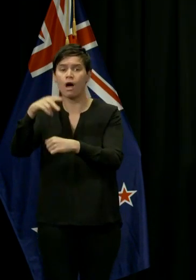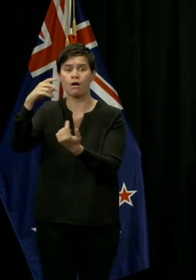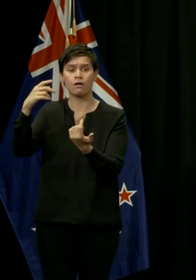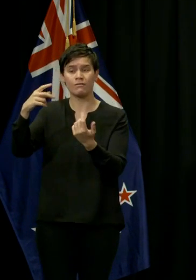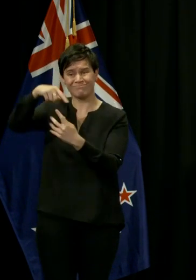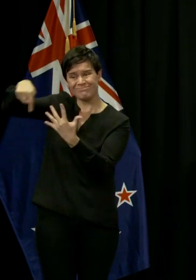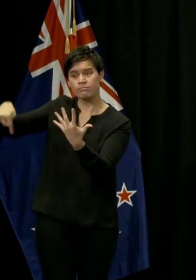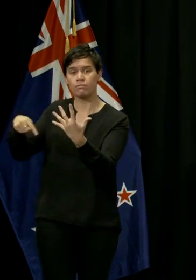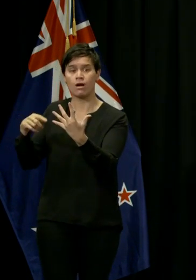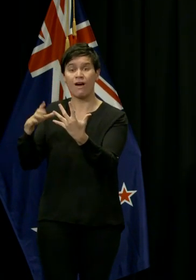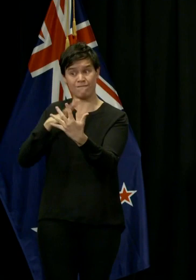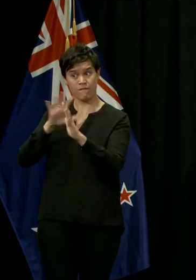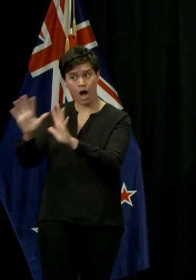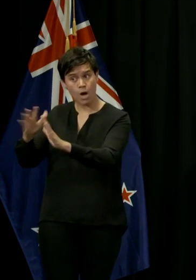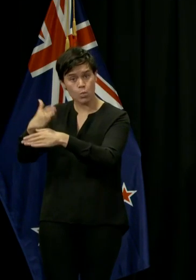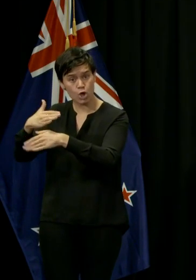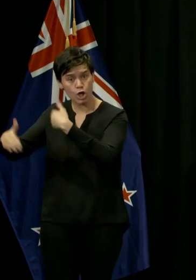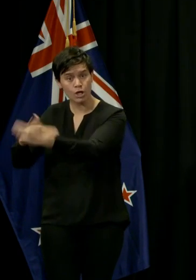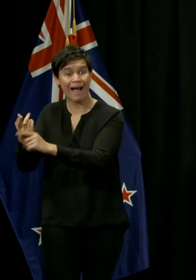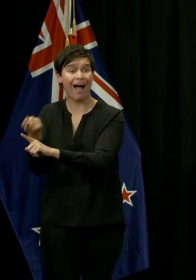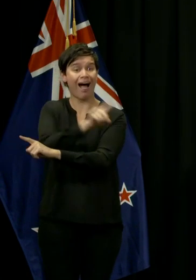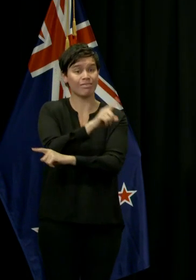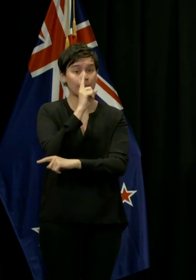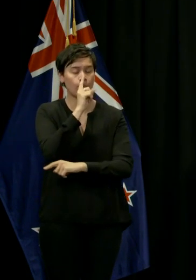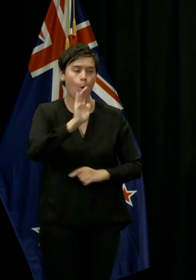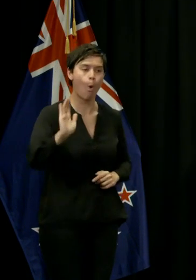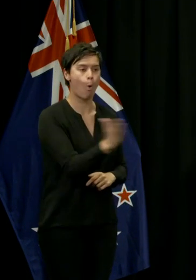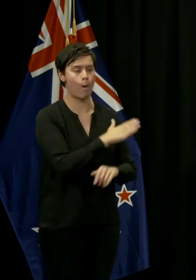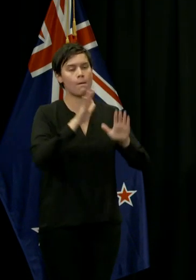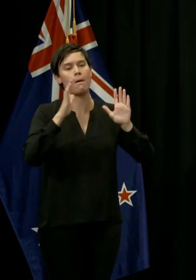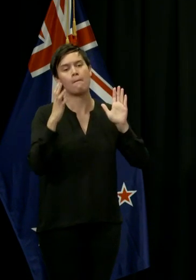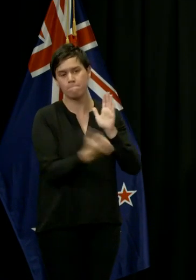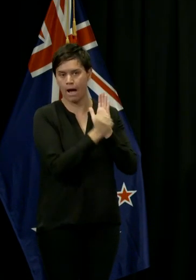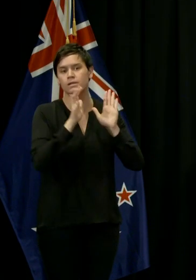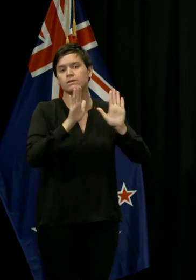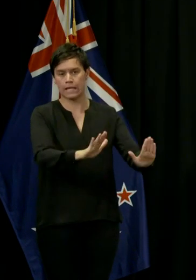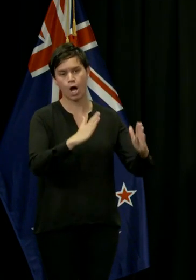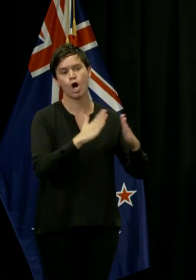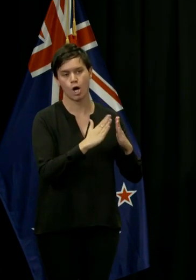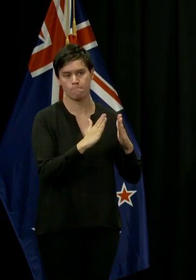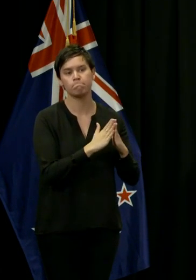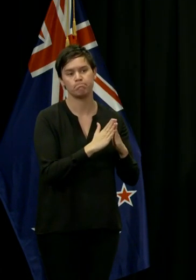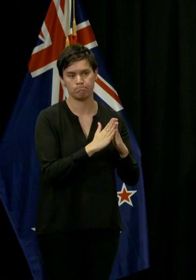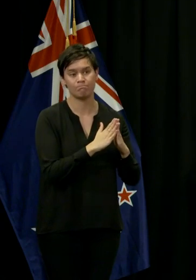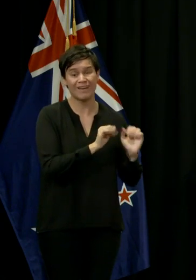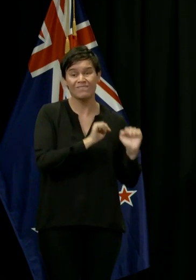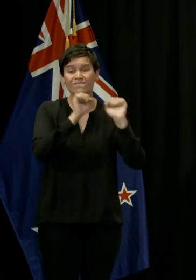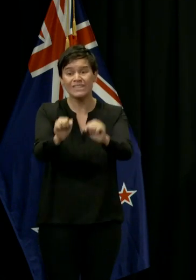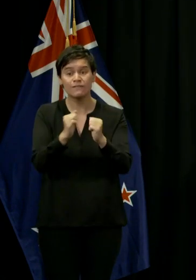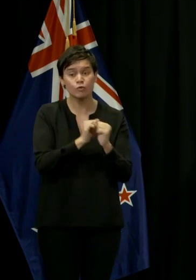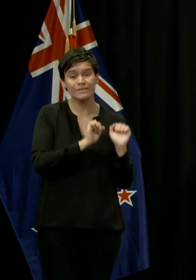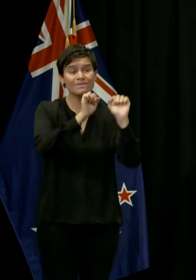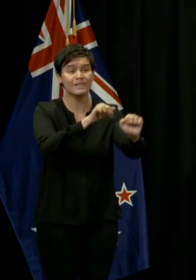stay at home and to stop all interaction with others outside of those in your household.